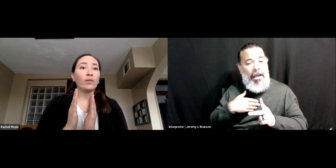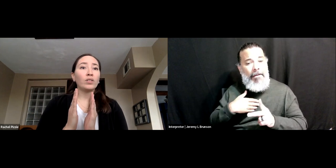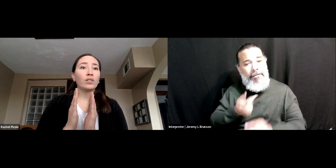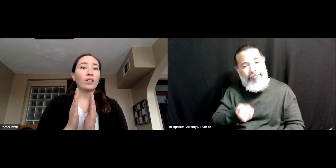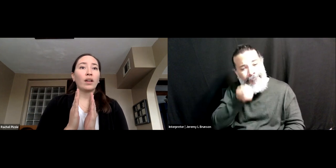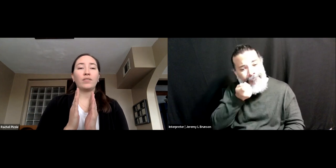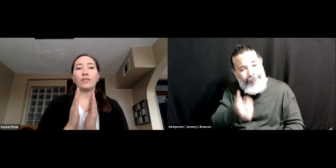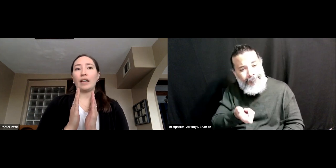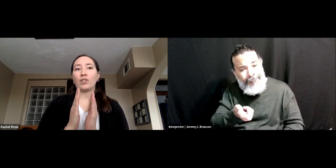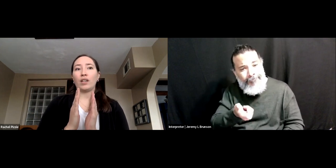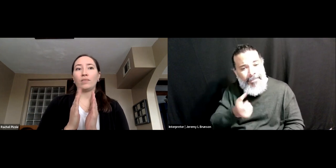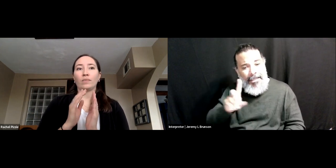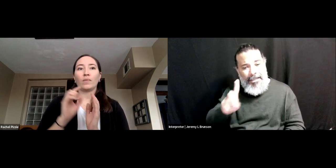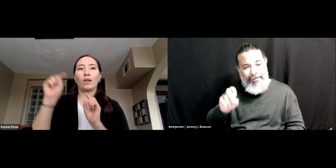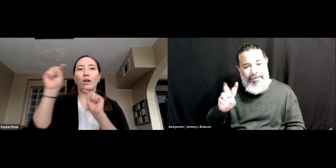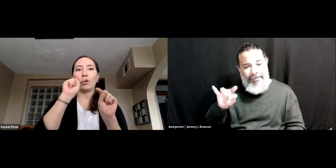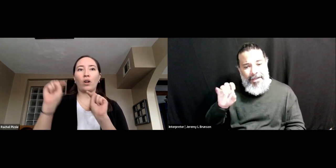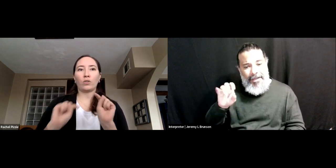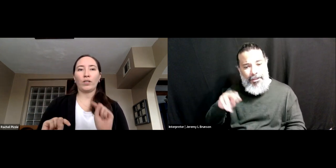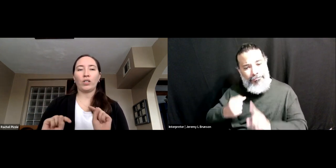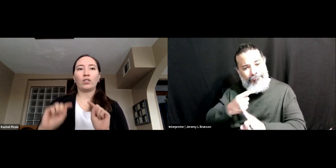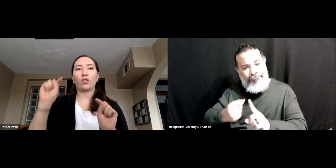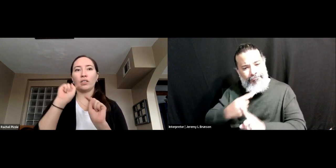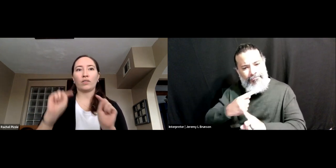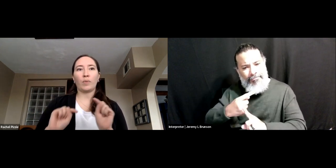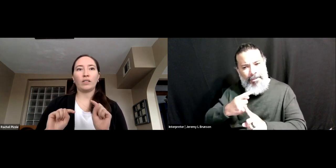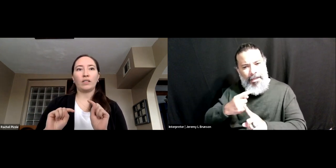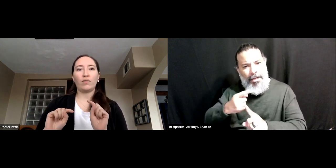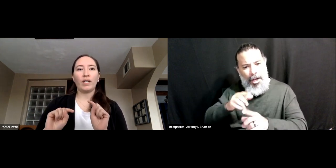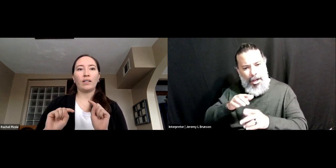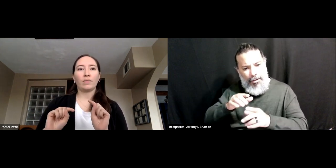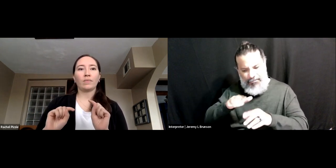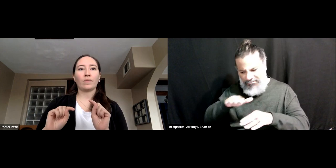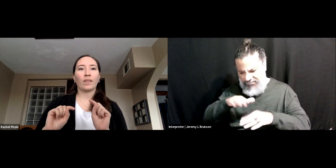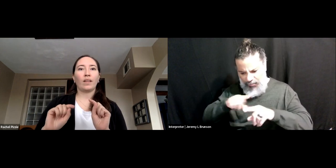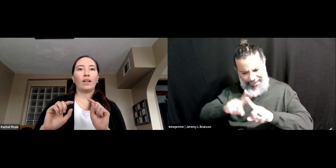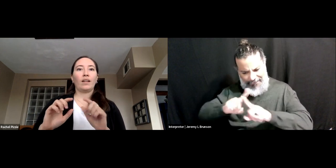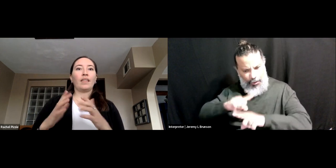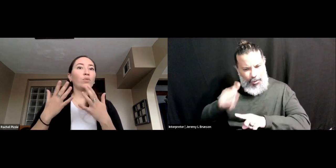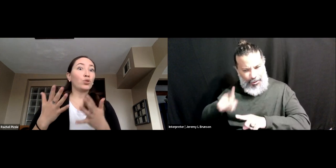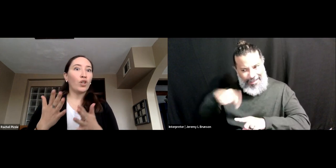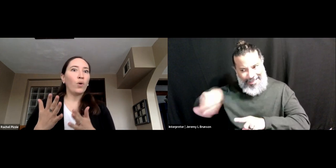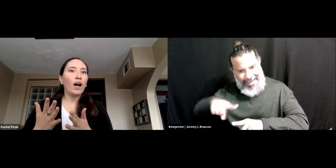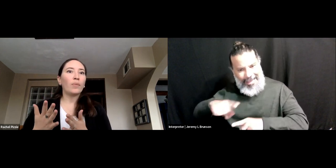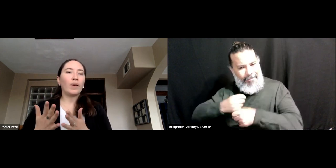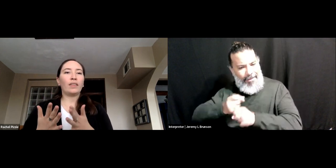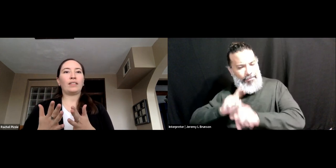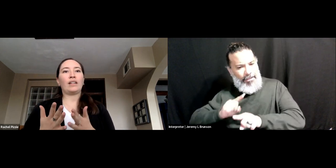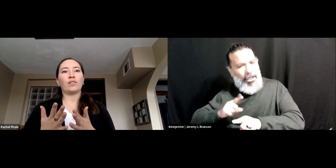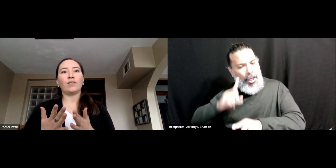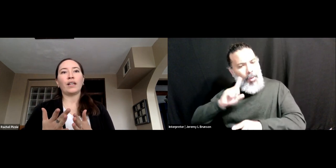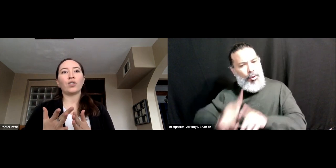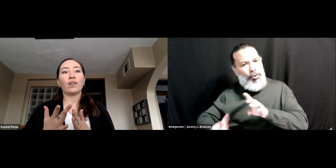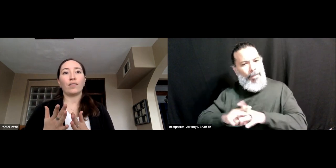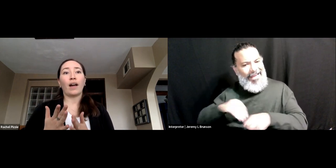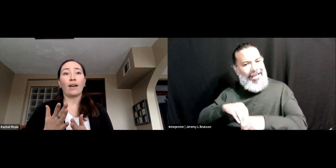small amount of deviation across questions, across the responses they've made, that will show up in the